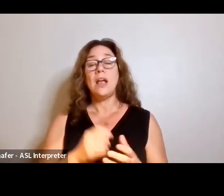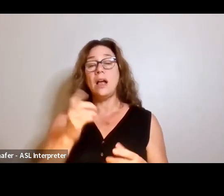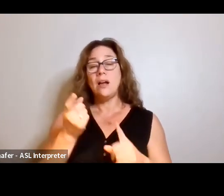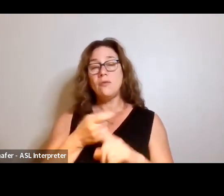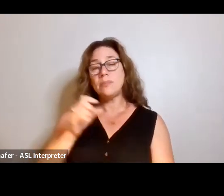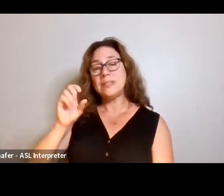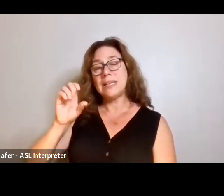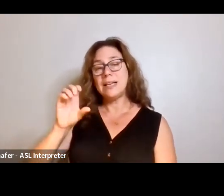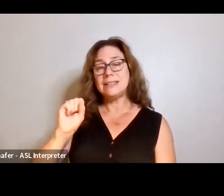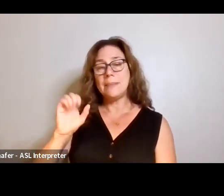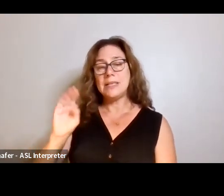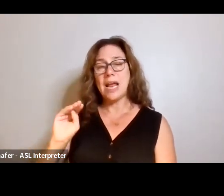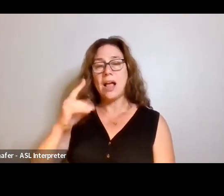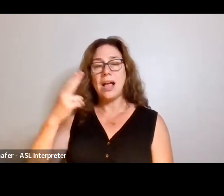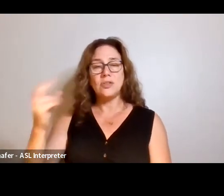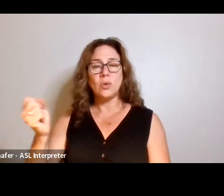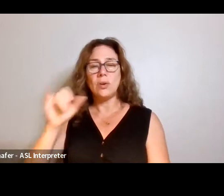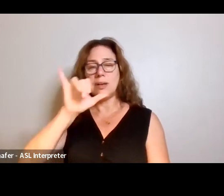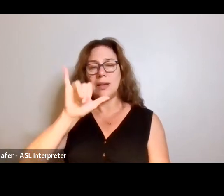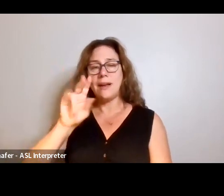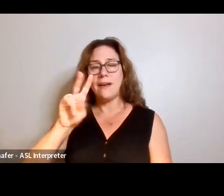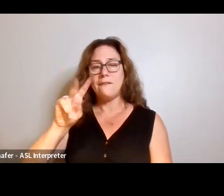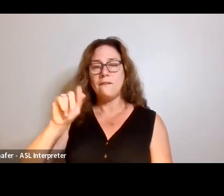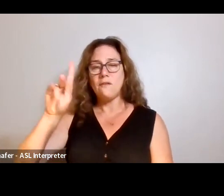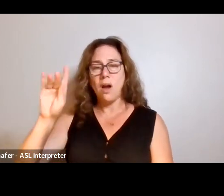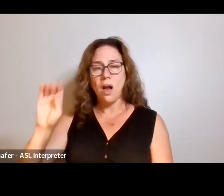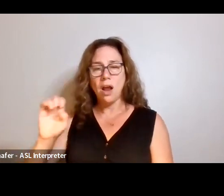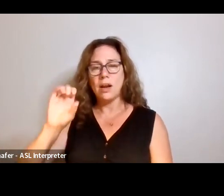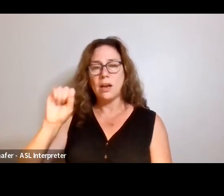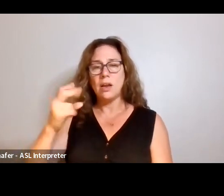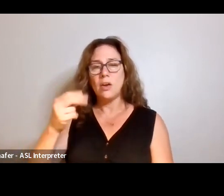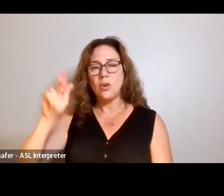High School, Yvonne Shu.